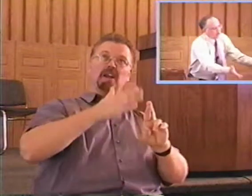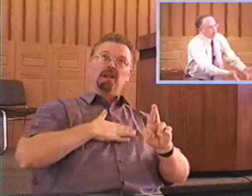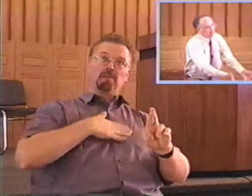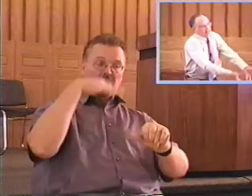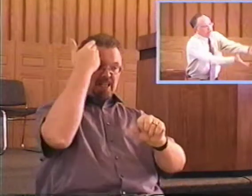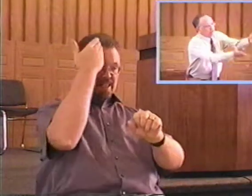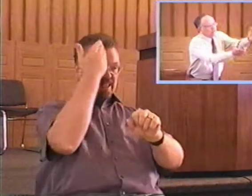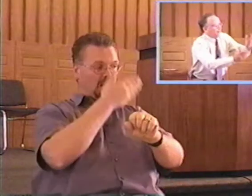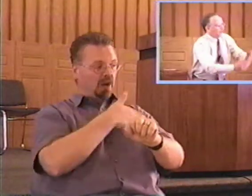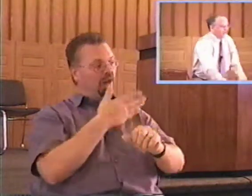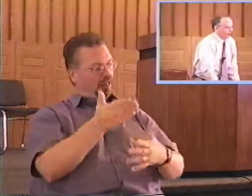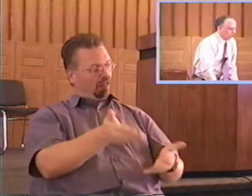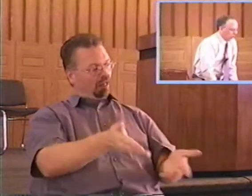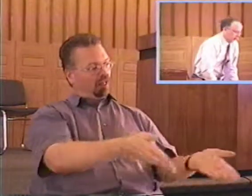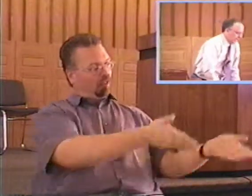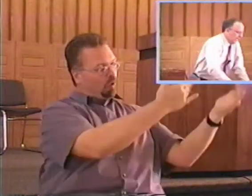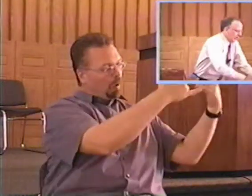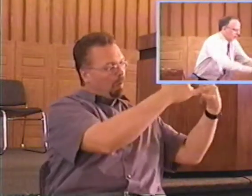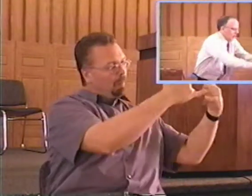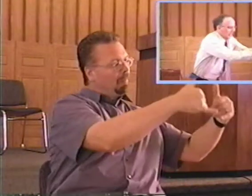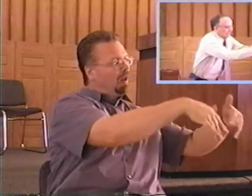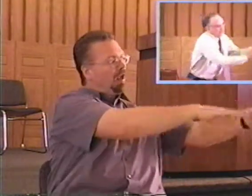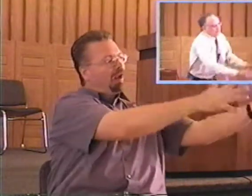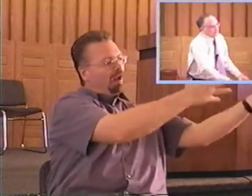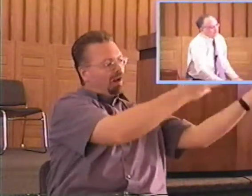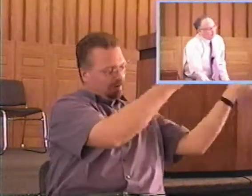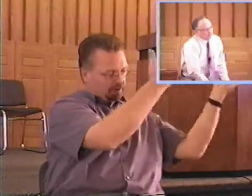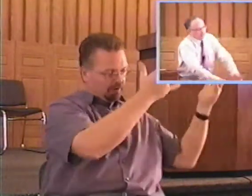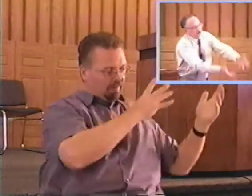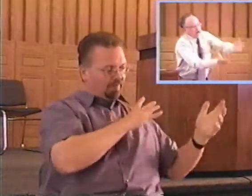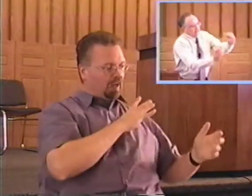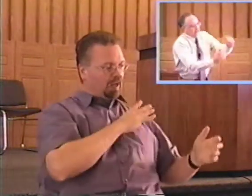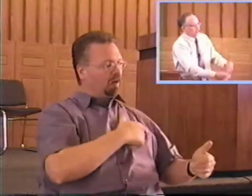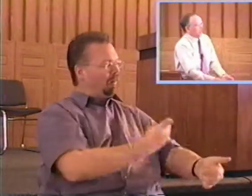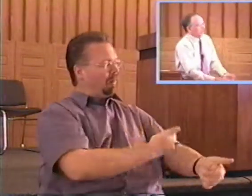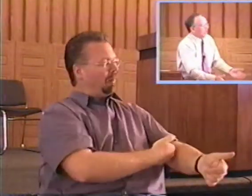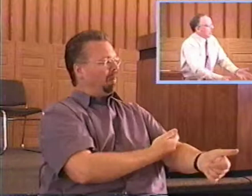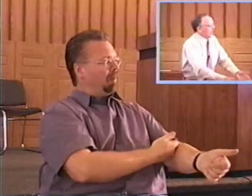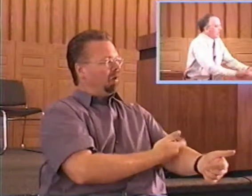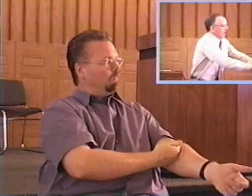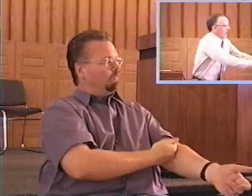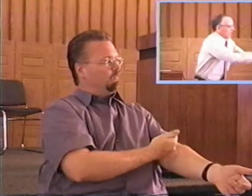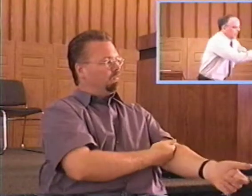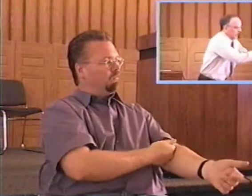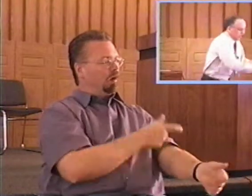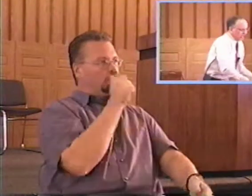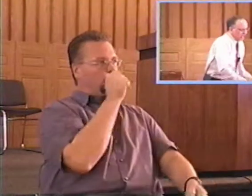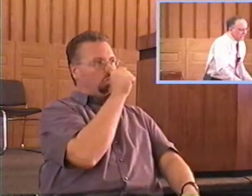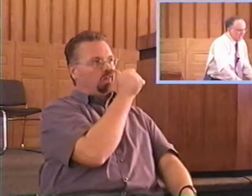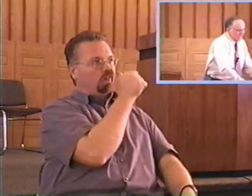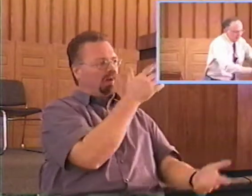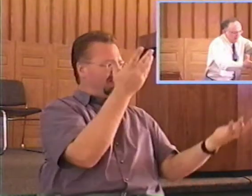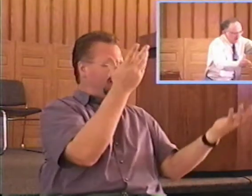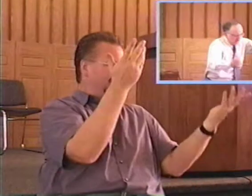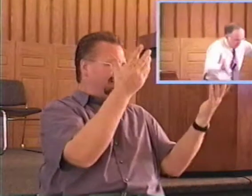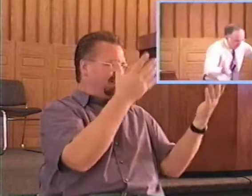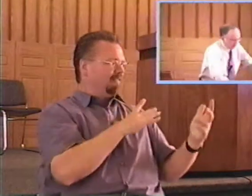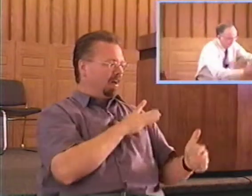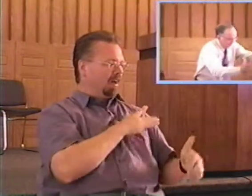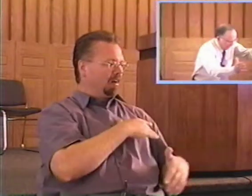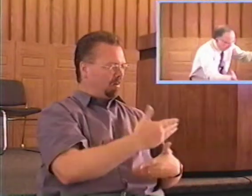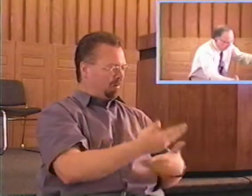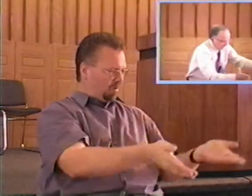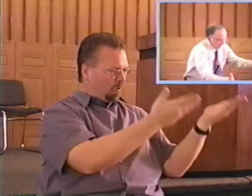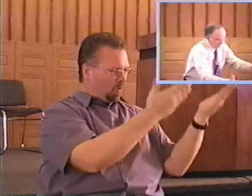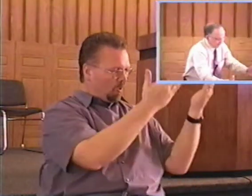go ahead. Go ahead. Yeah, sleep with them, girl. Yeah, go ahead and take them drunk. Yeah, go ahead and get drunk. Yeah, go ahead and be cool. Yeah, go make a